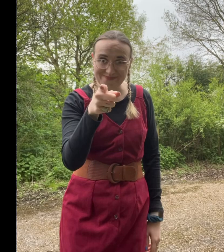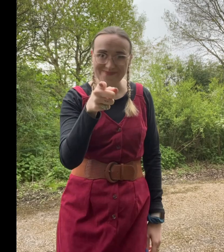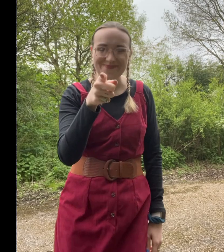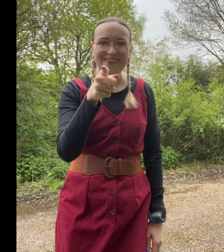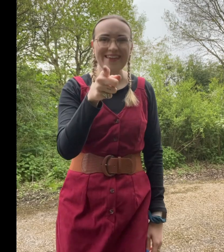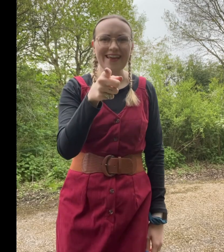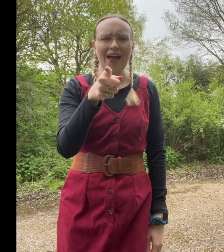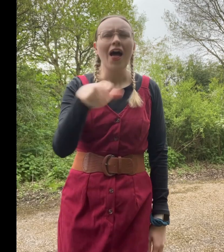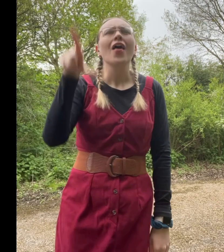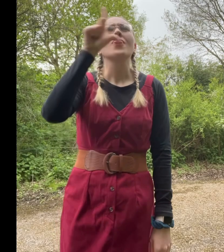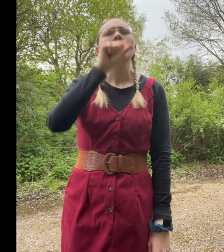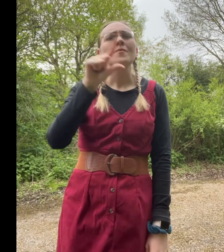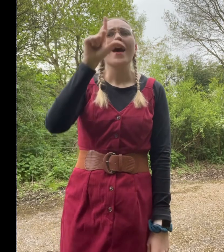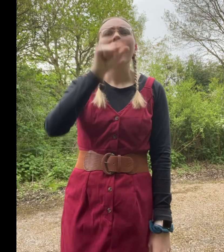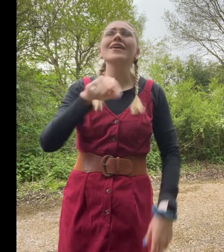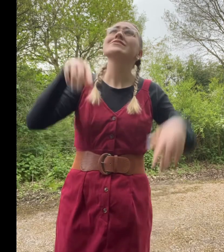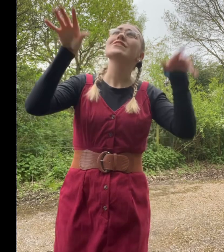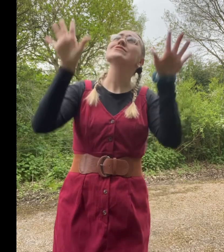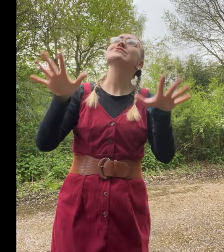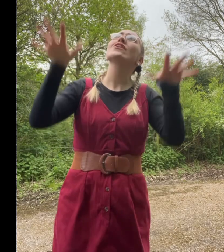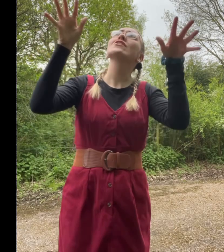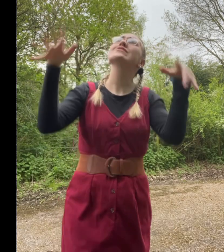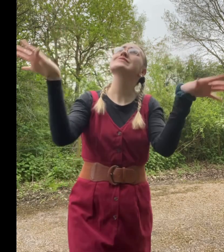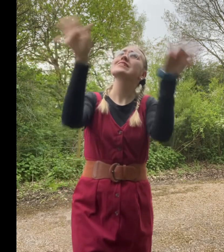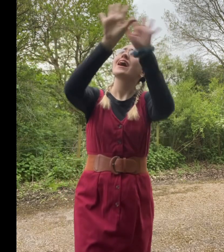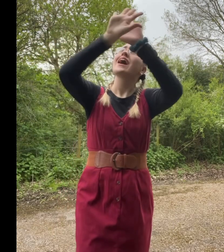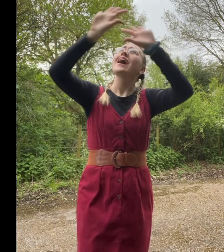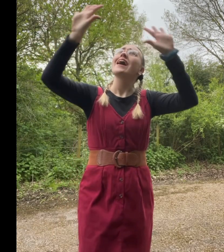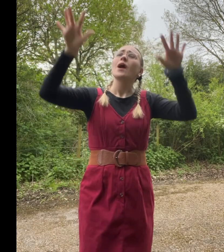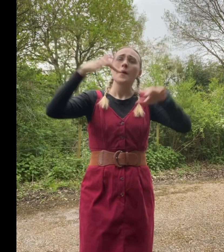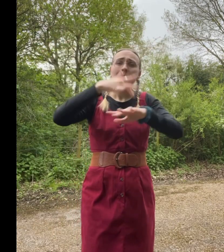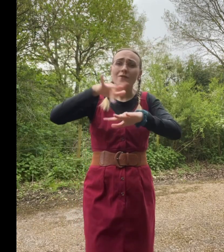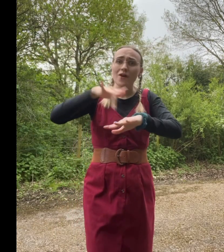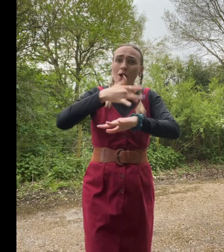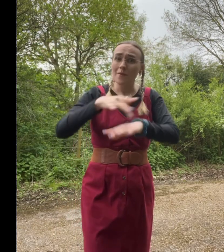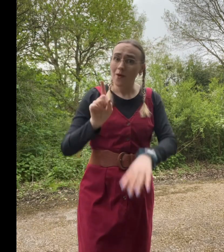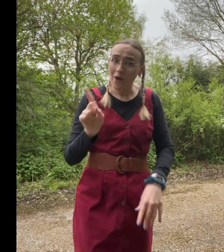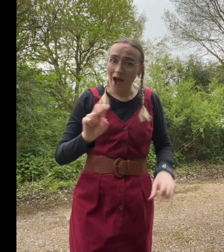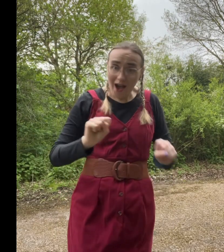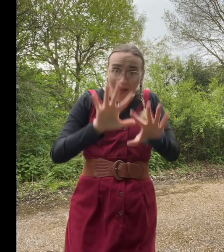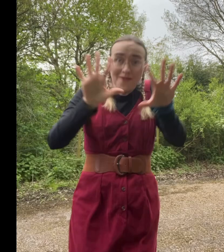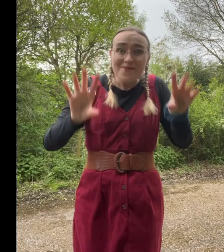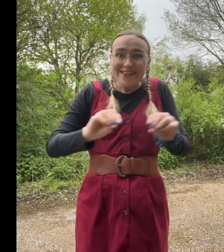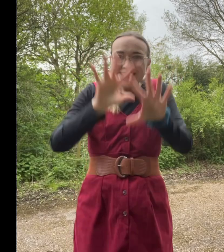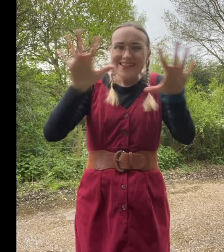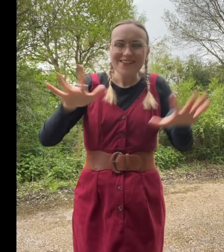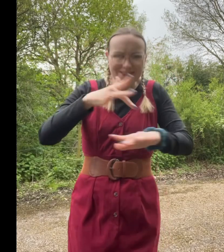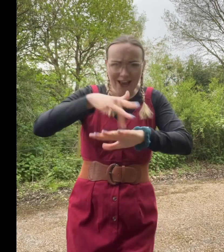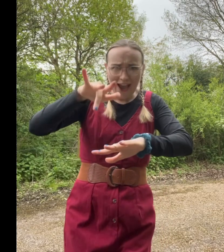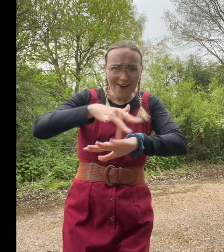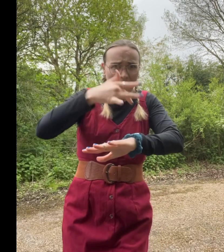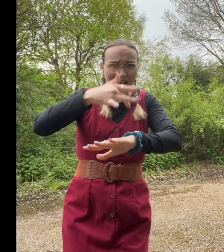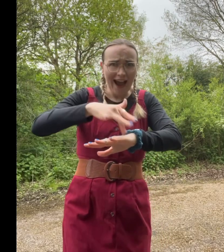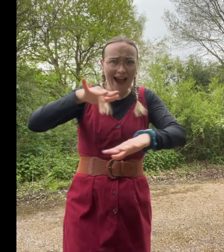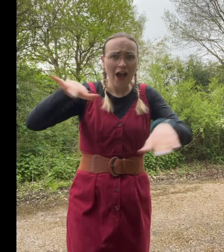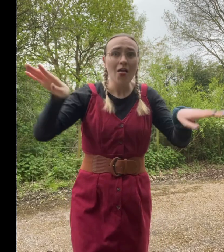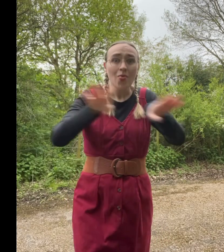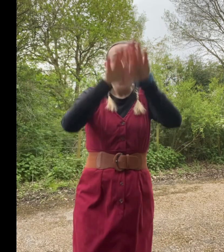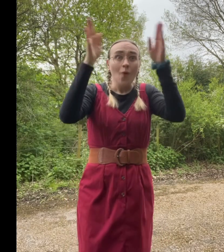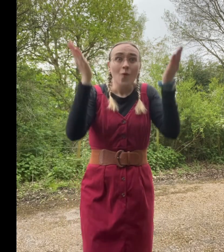The birds saw the sky performing in their mystical show. The world is their